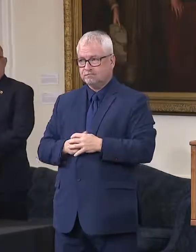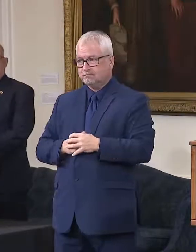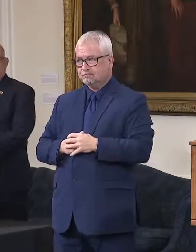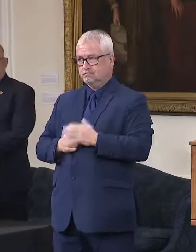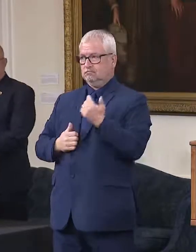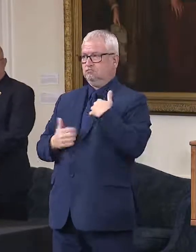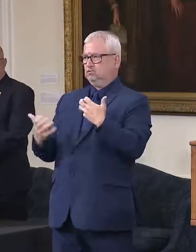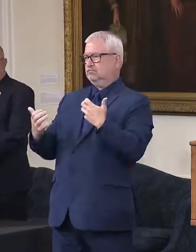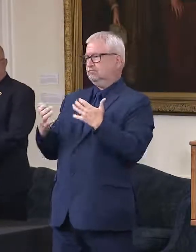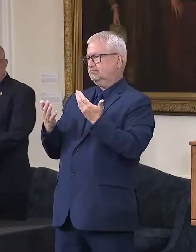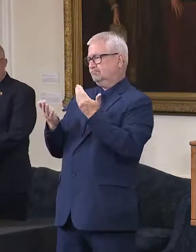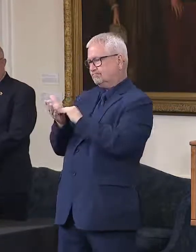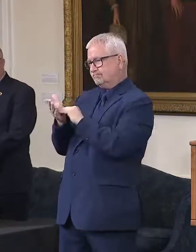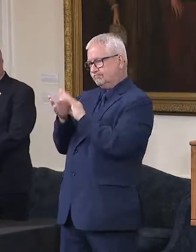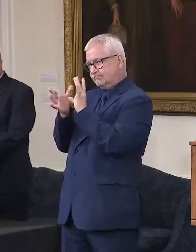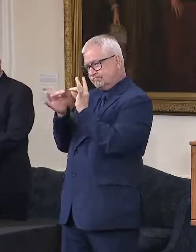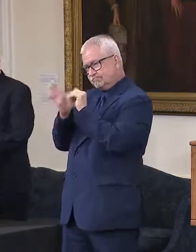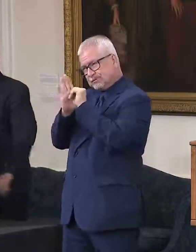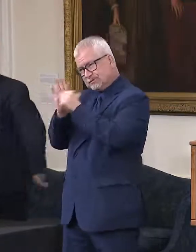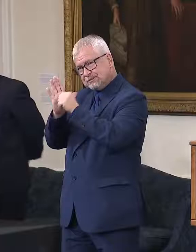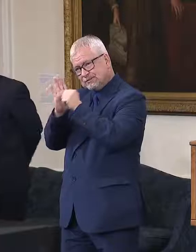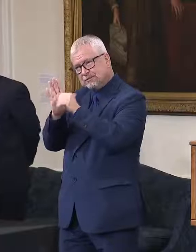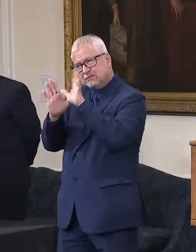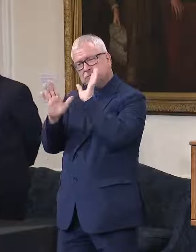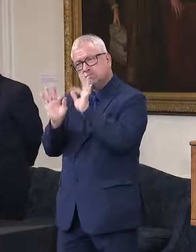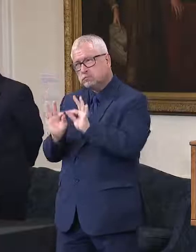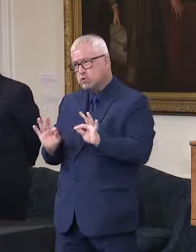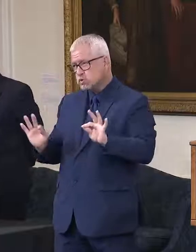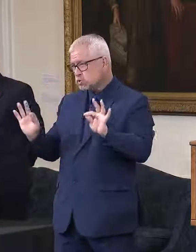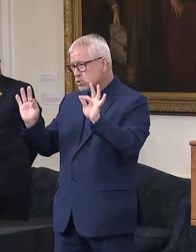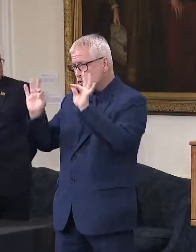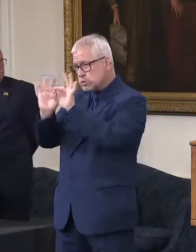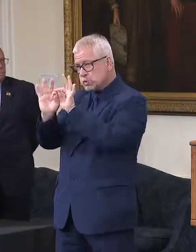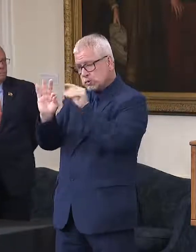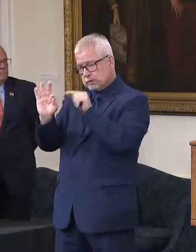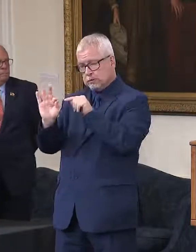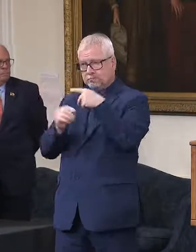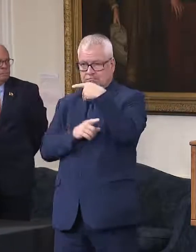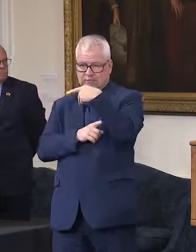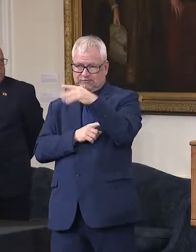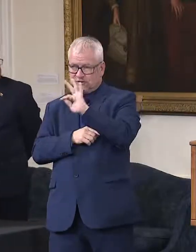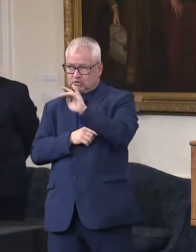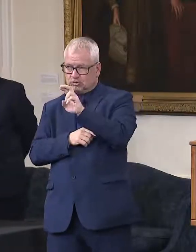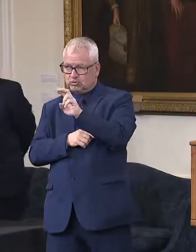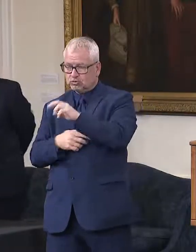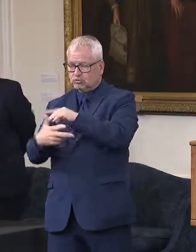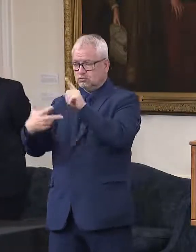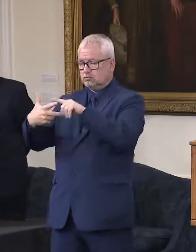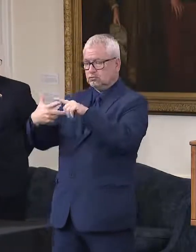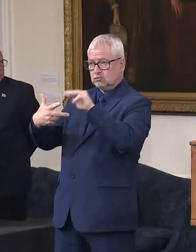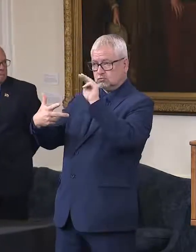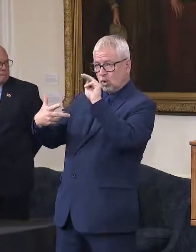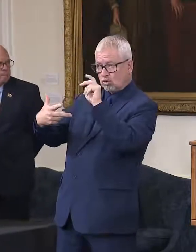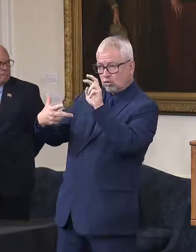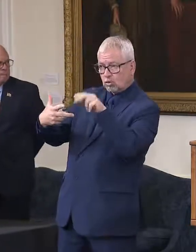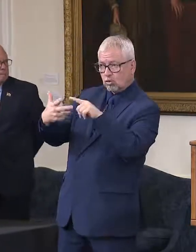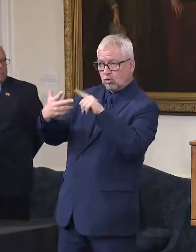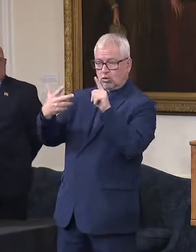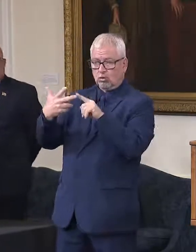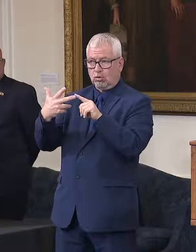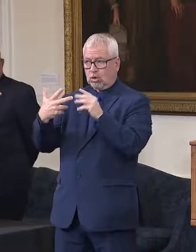point that I cannot stress enough. The Pfizer, Moderna, and Johnson & Johnson